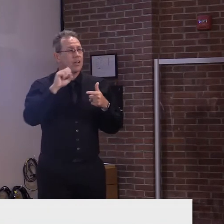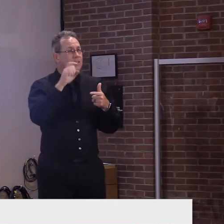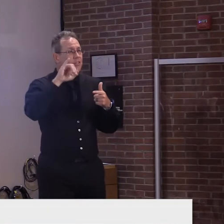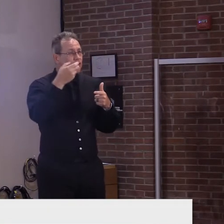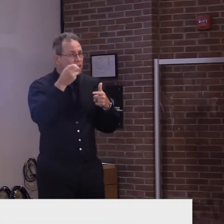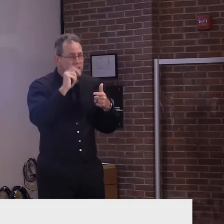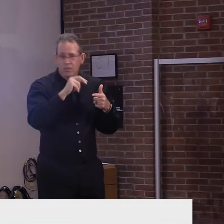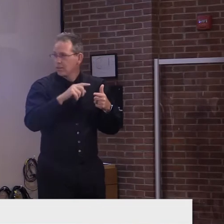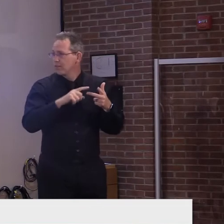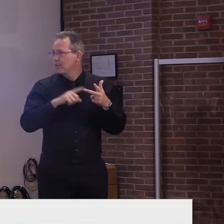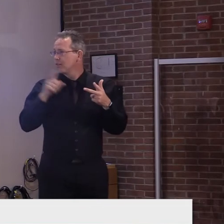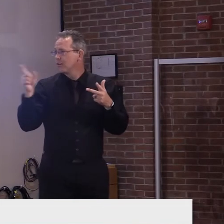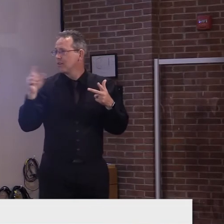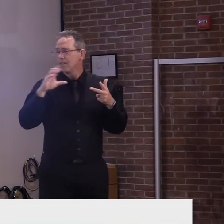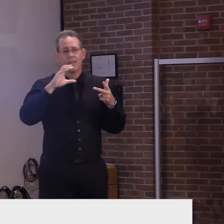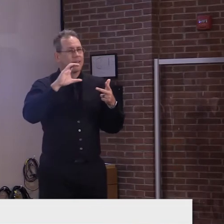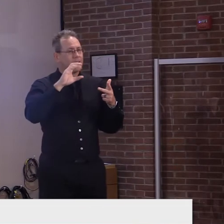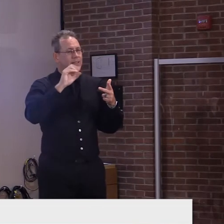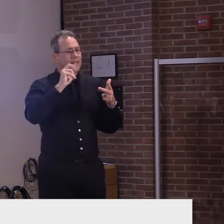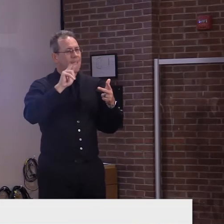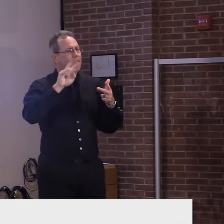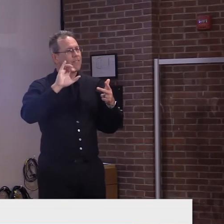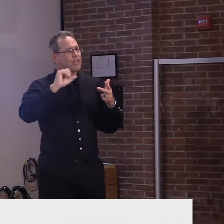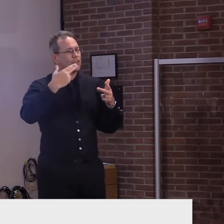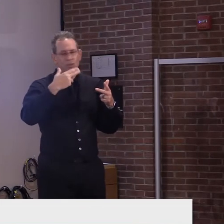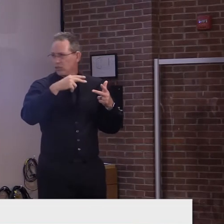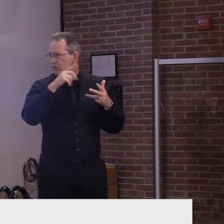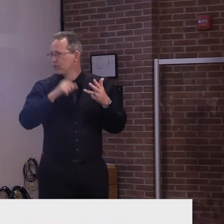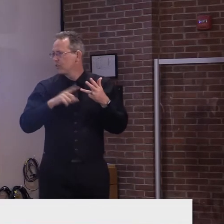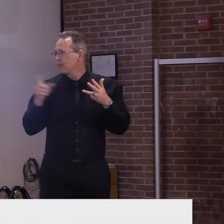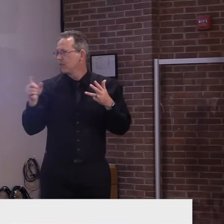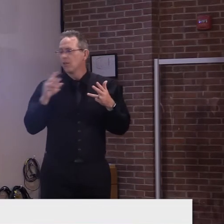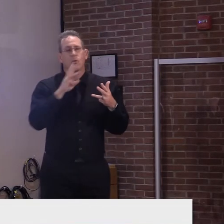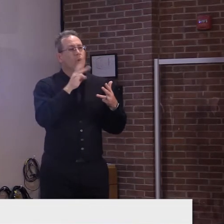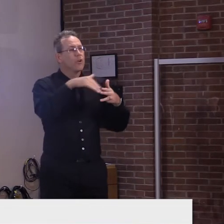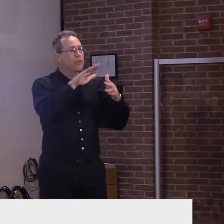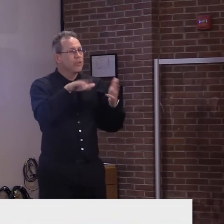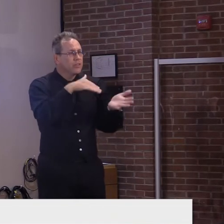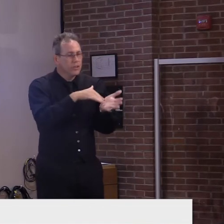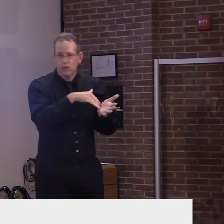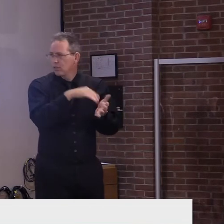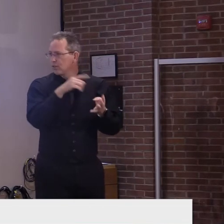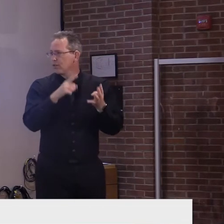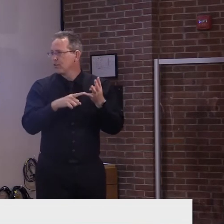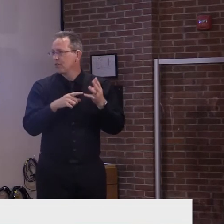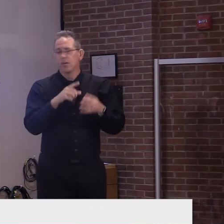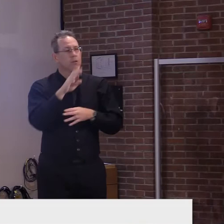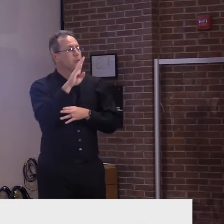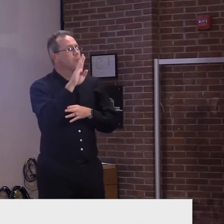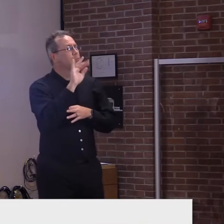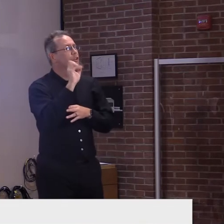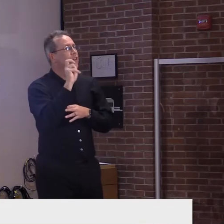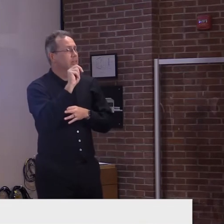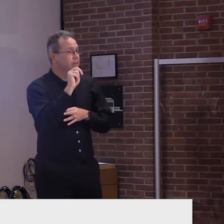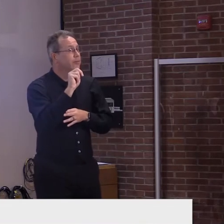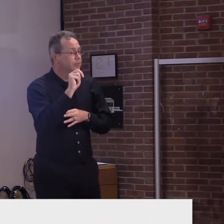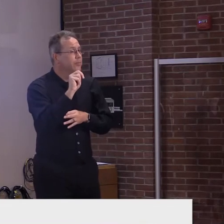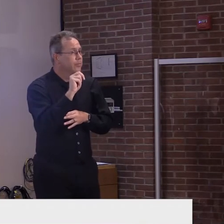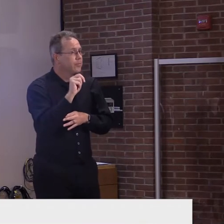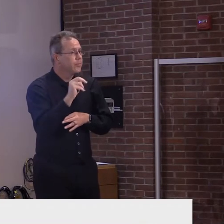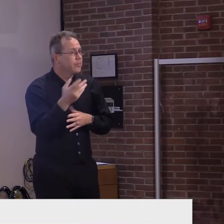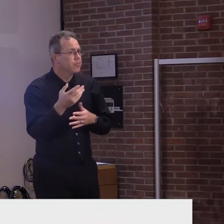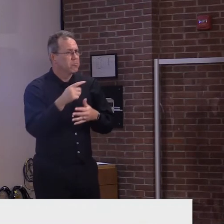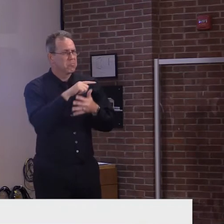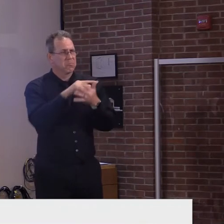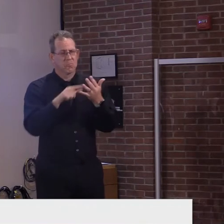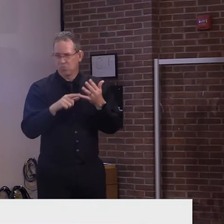in Essex Junction, Cavendish Fire Department in Cavendish, Waterbury Ambulance in Waterbury Center, and 1311